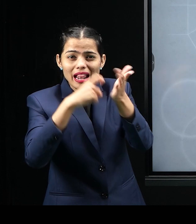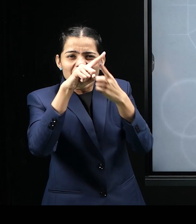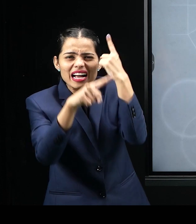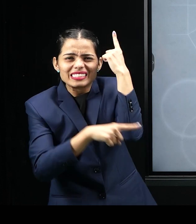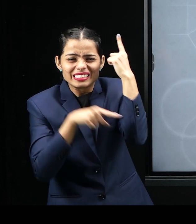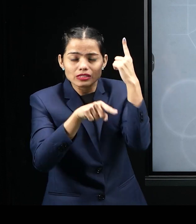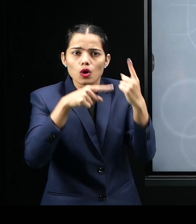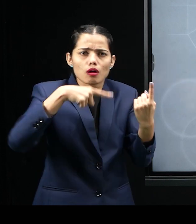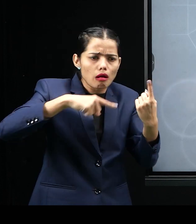and vice versa.